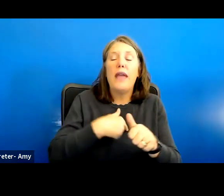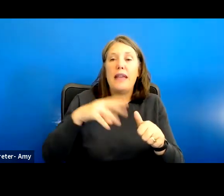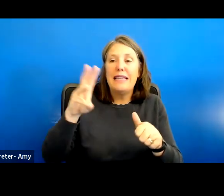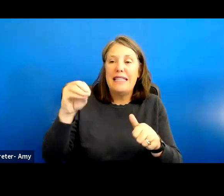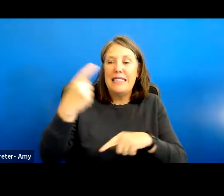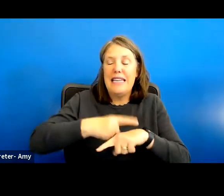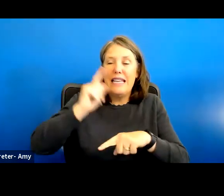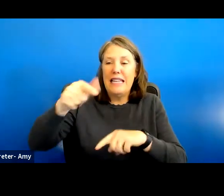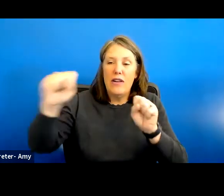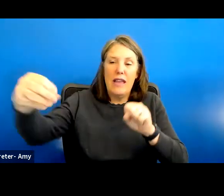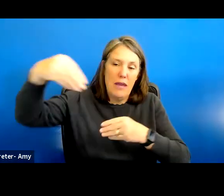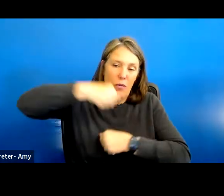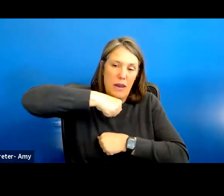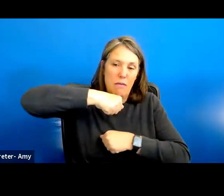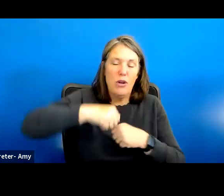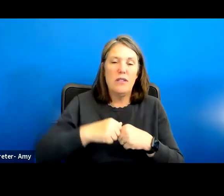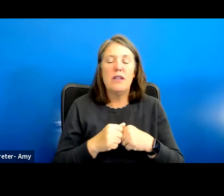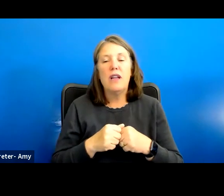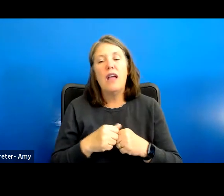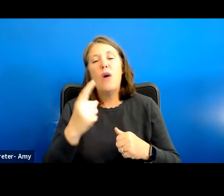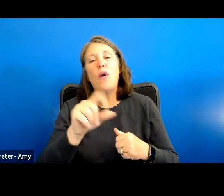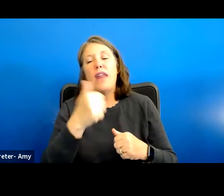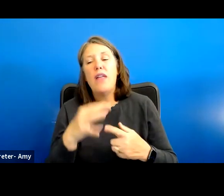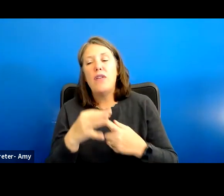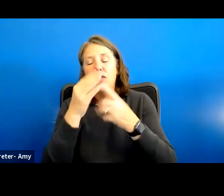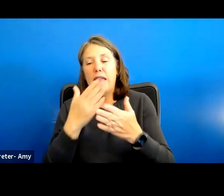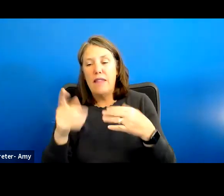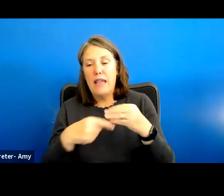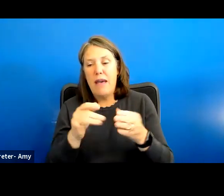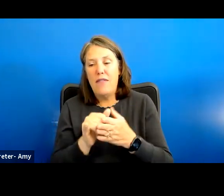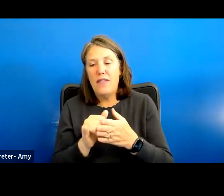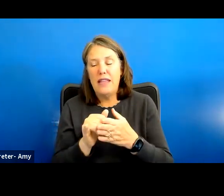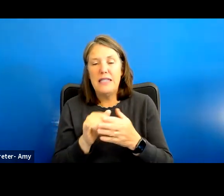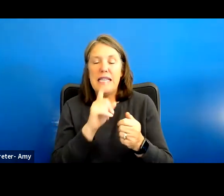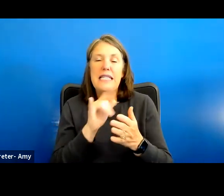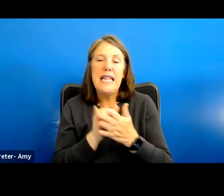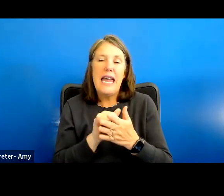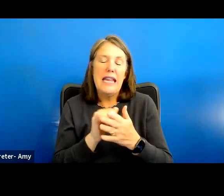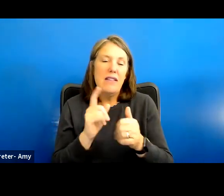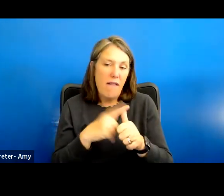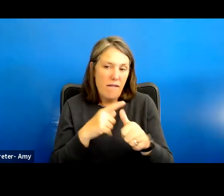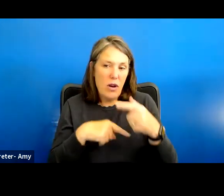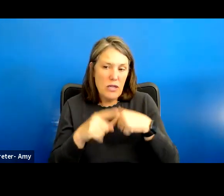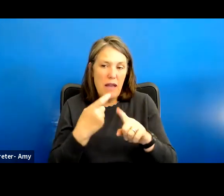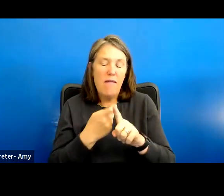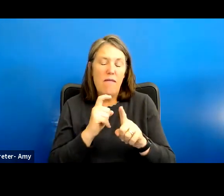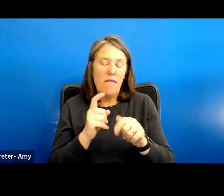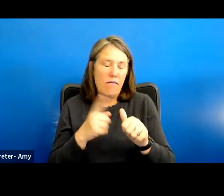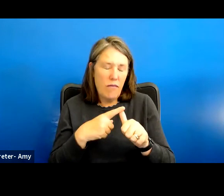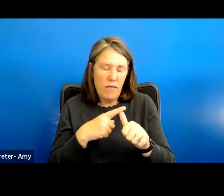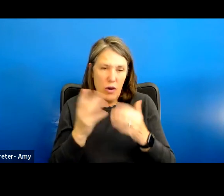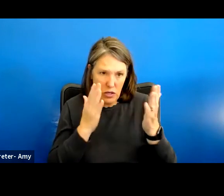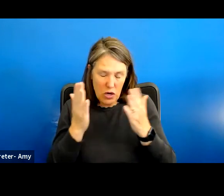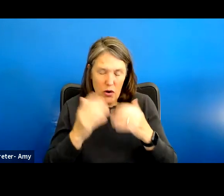after the fact. One other unique thing about this funding source, at least for us, is that it is first come, first serve.